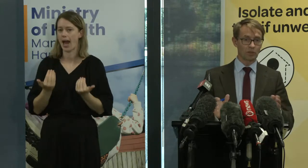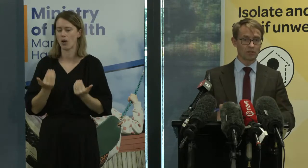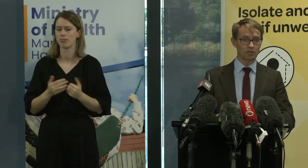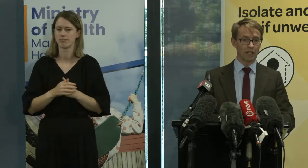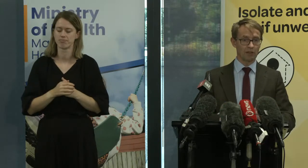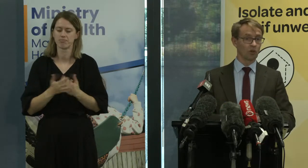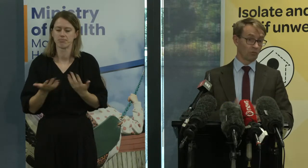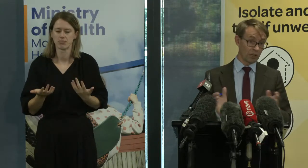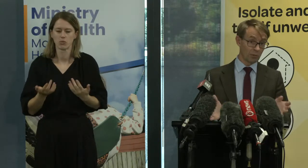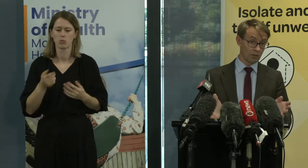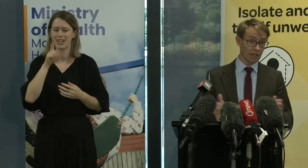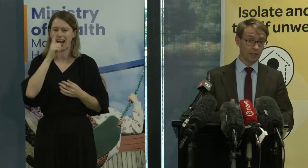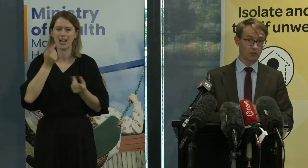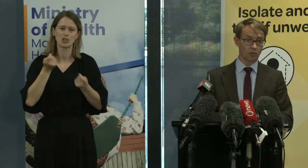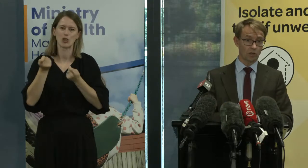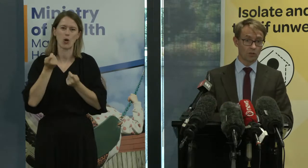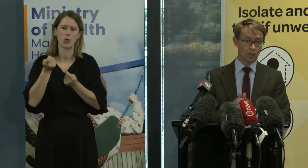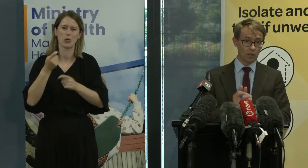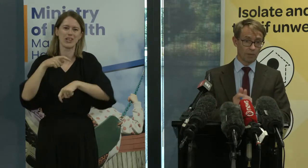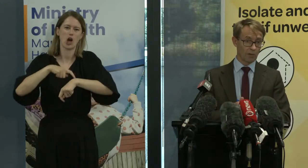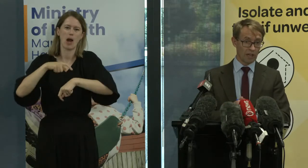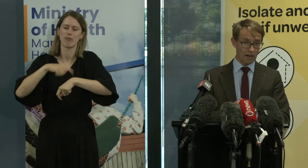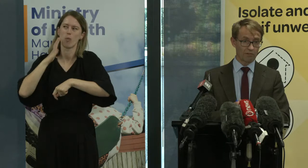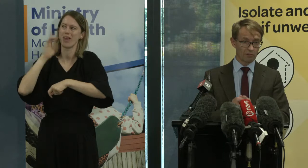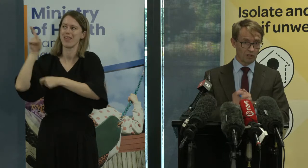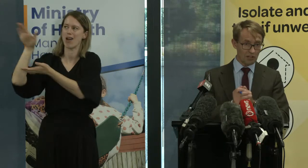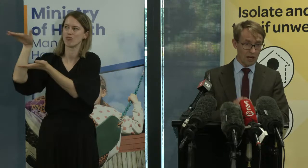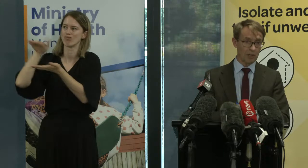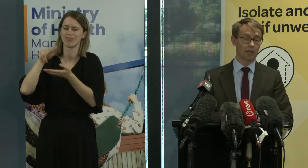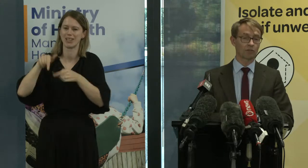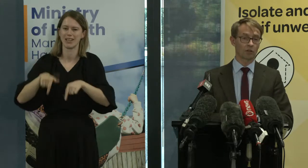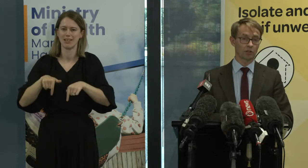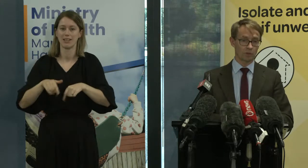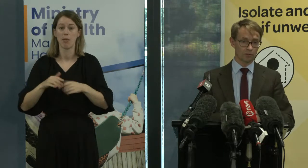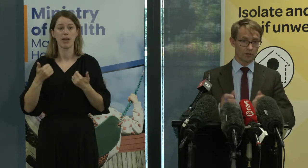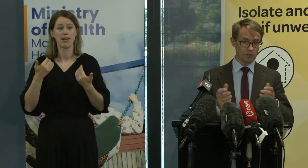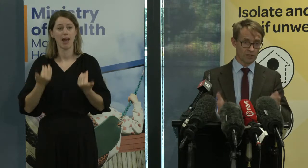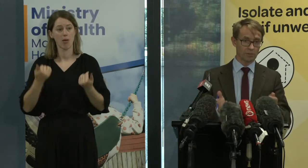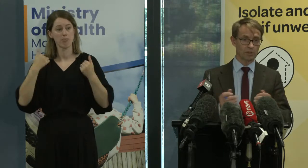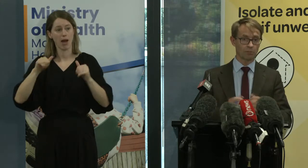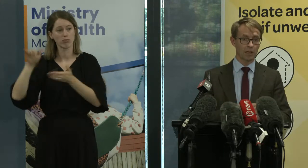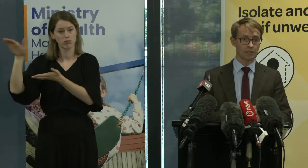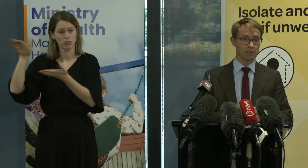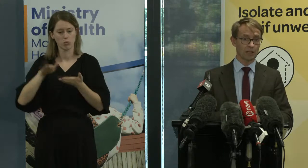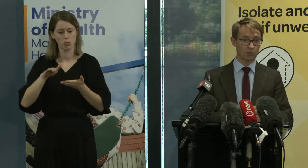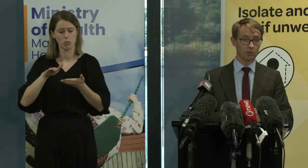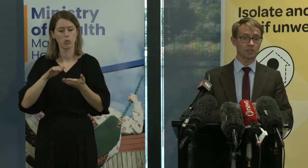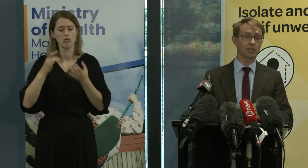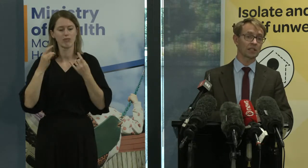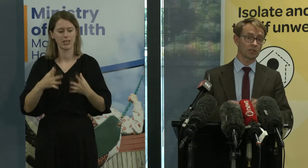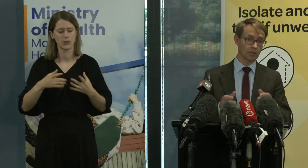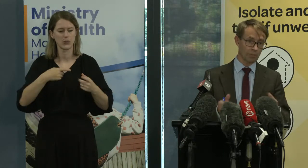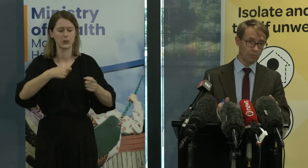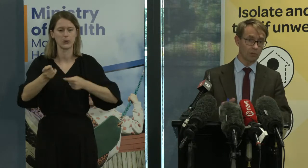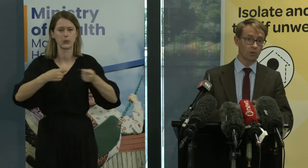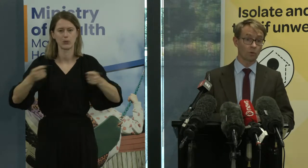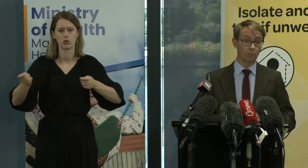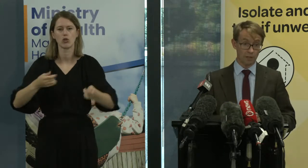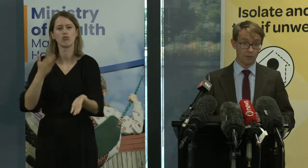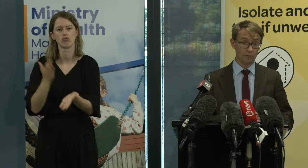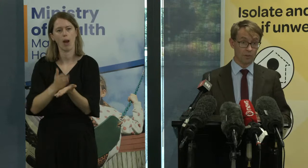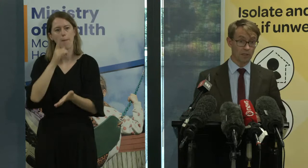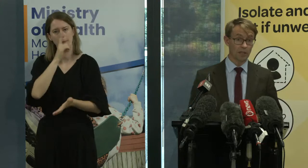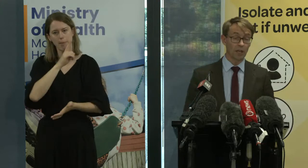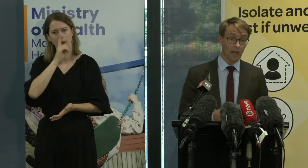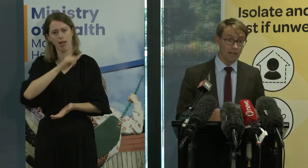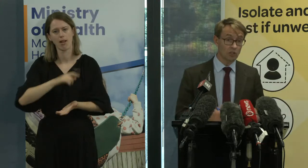timing was not really within our control, but we are, now we have got it. We've got the systems in place to make sure it is getting to the people who will